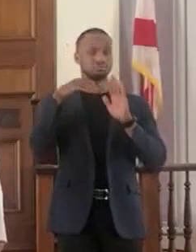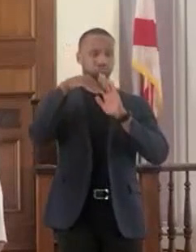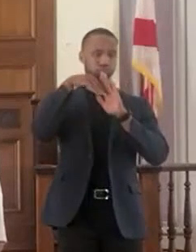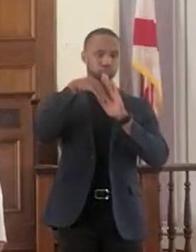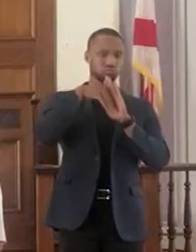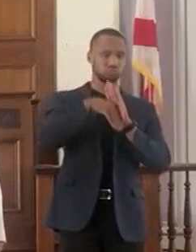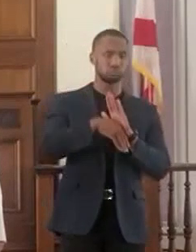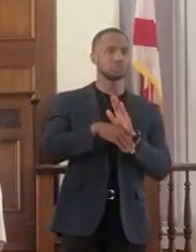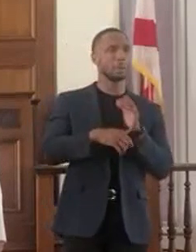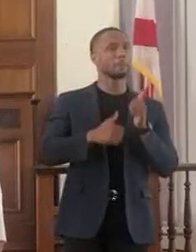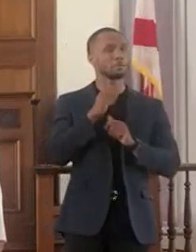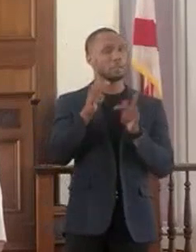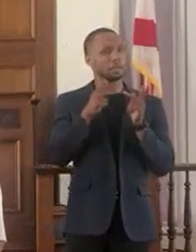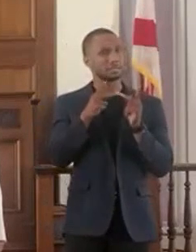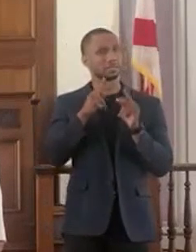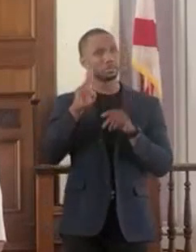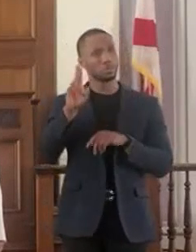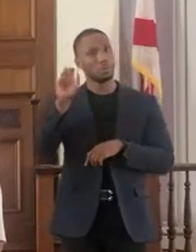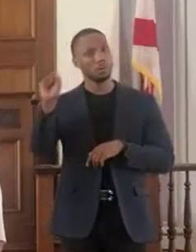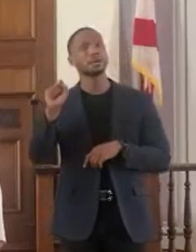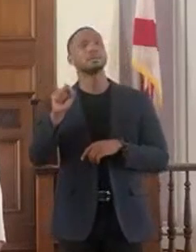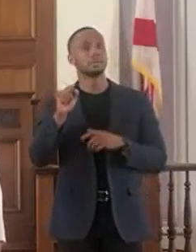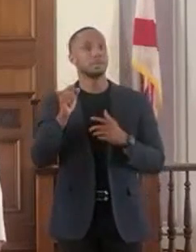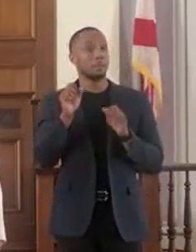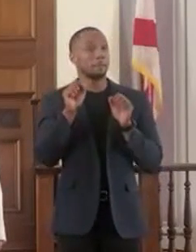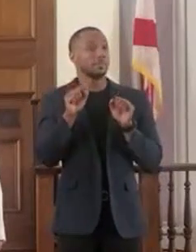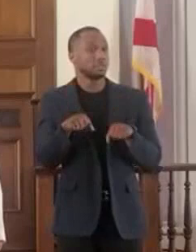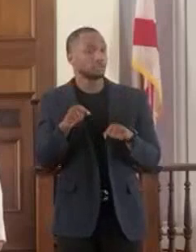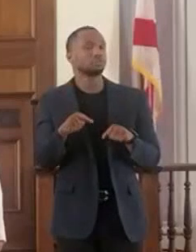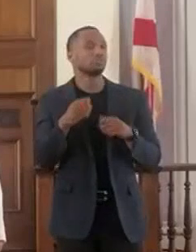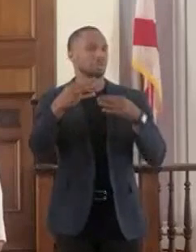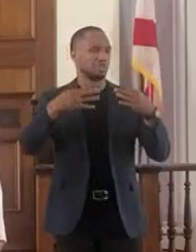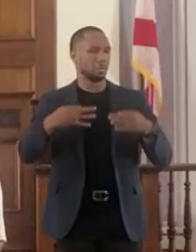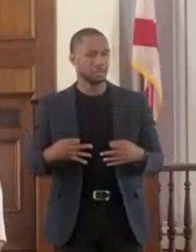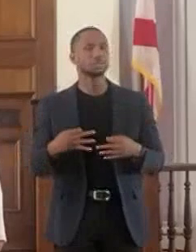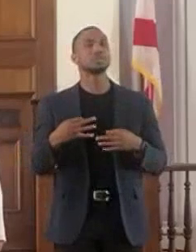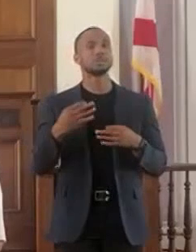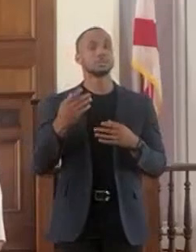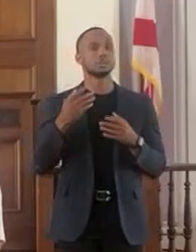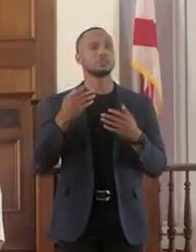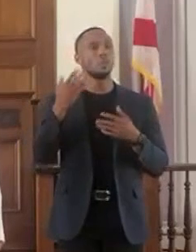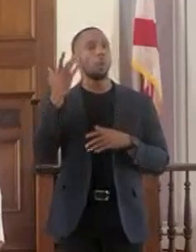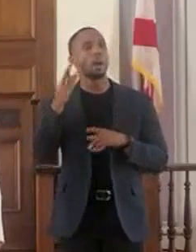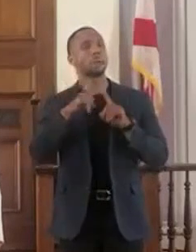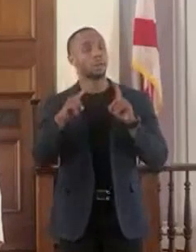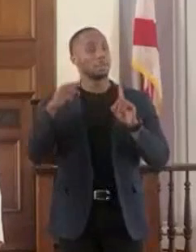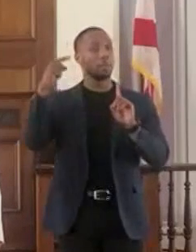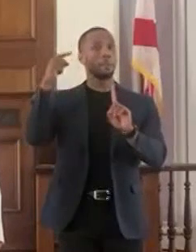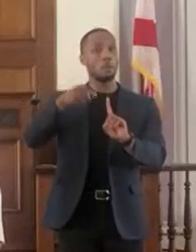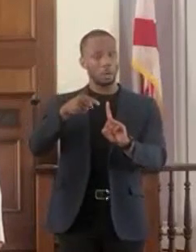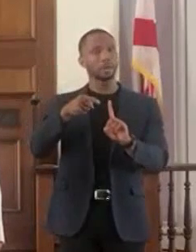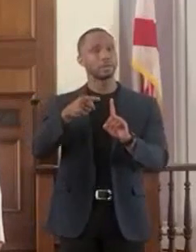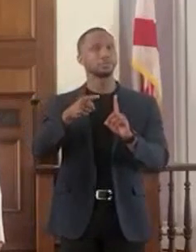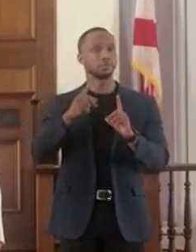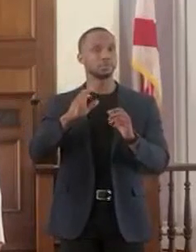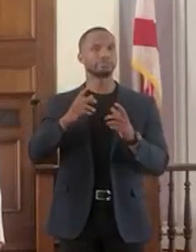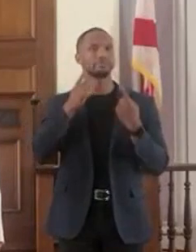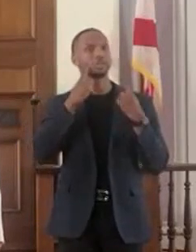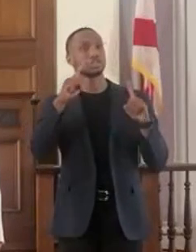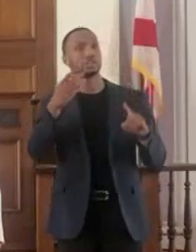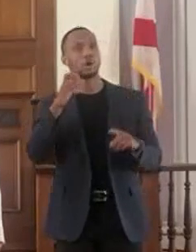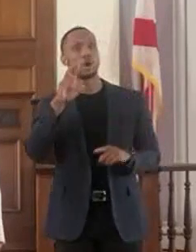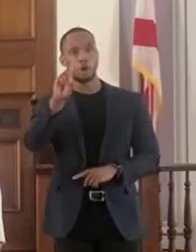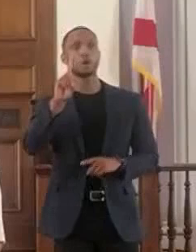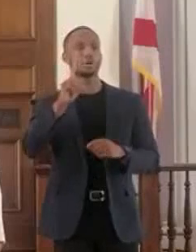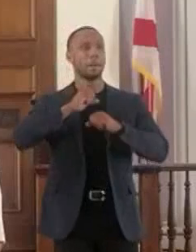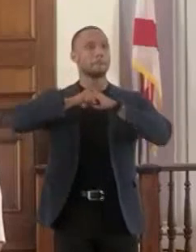and there's a lot of potential explanations why, but we are striving to reach this herd immunity point at some point, even though we